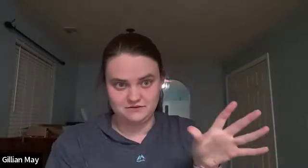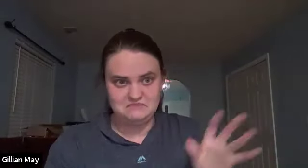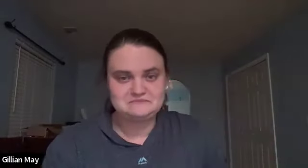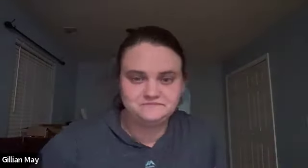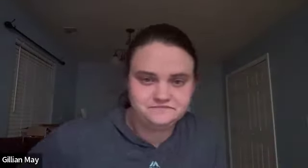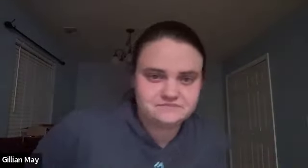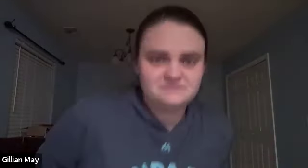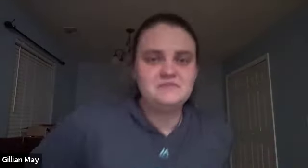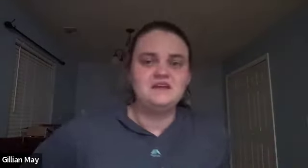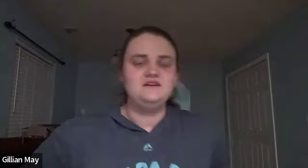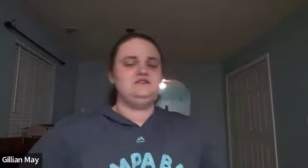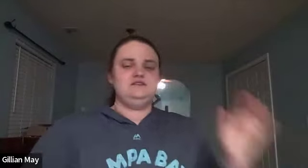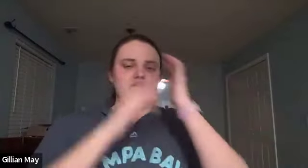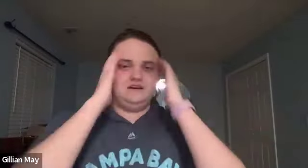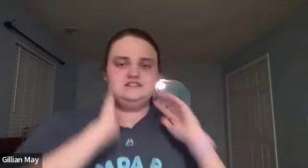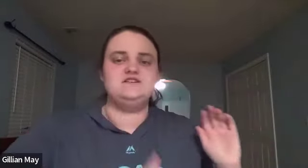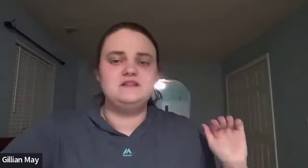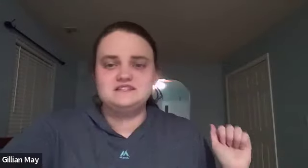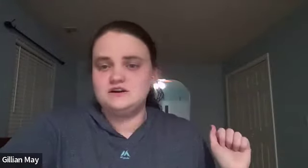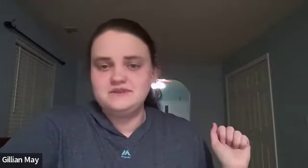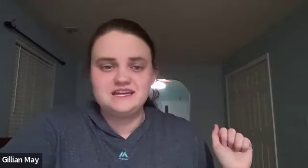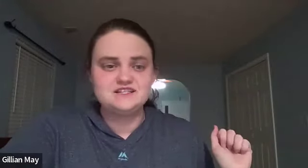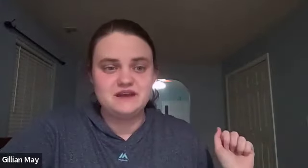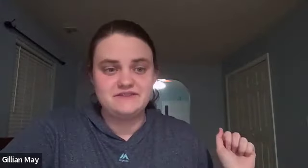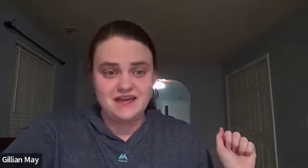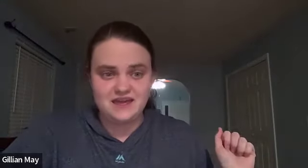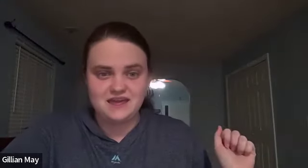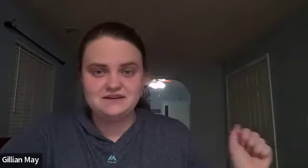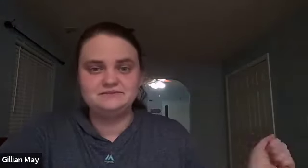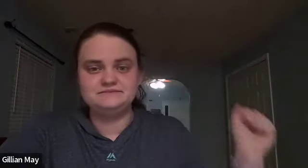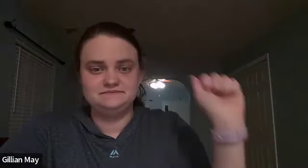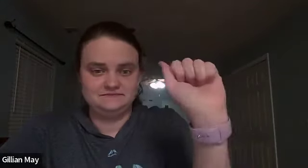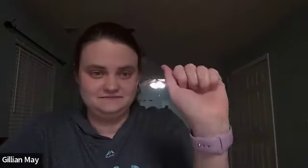okay? All right, so let's start at the beginning. So we have A,